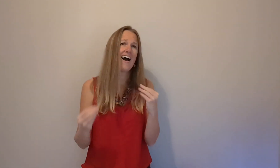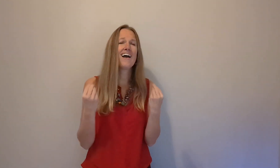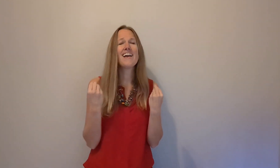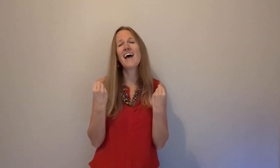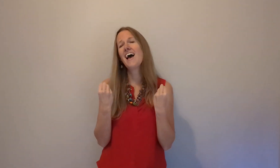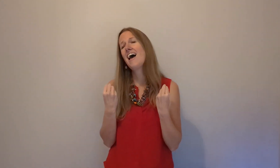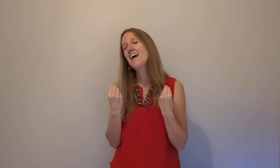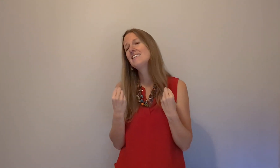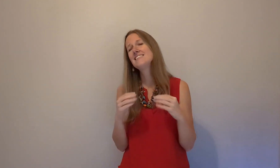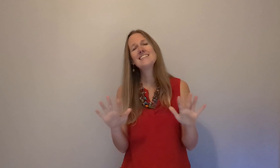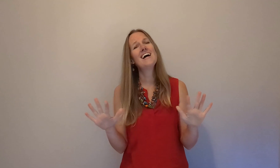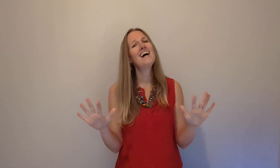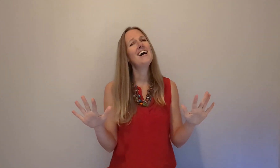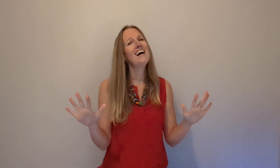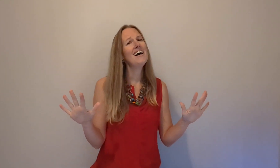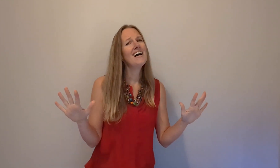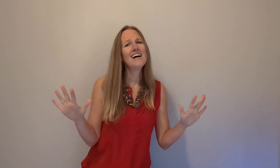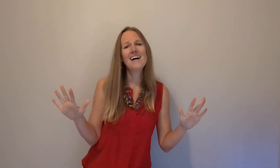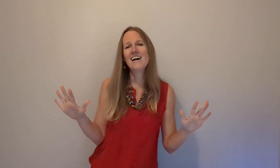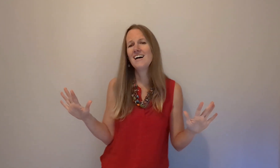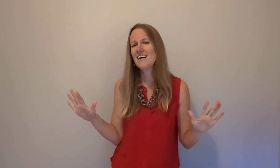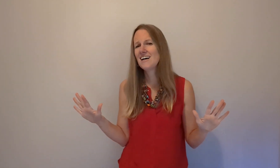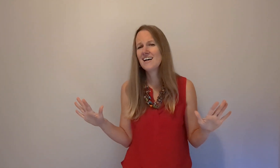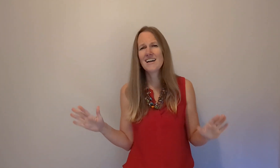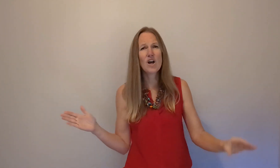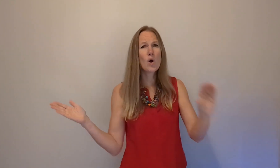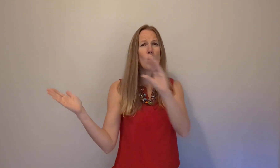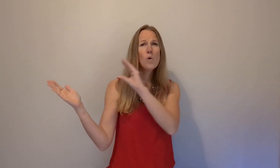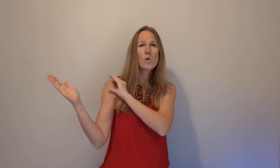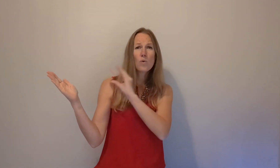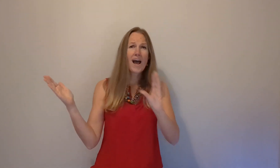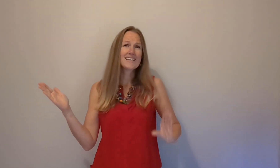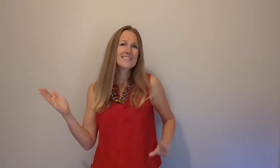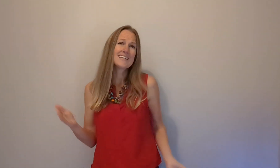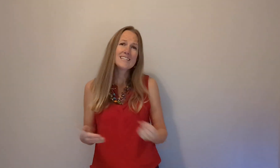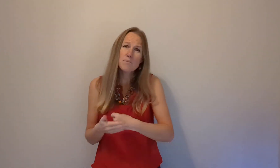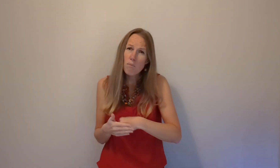God has done. Christ is